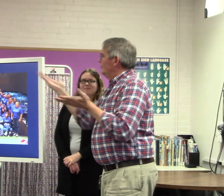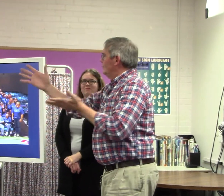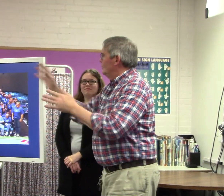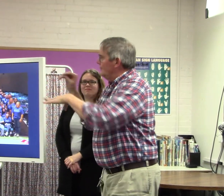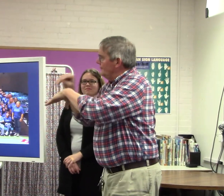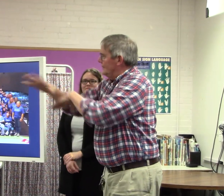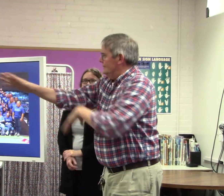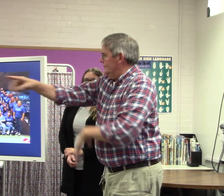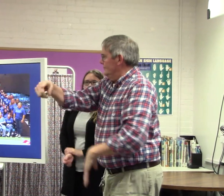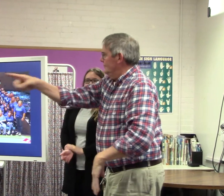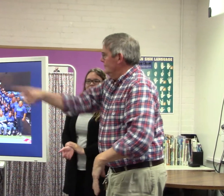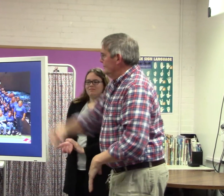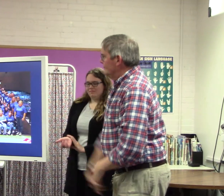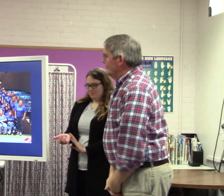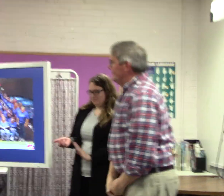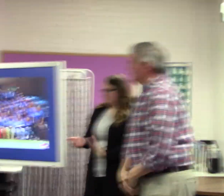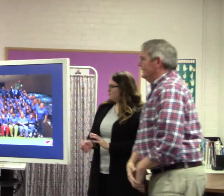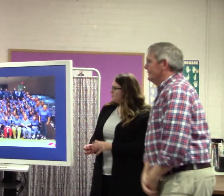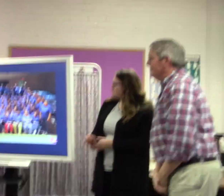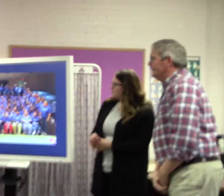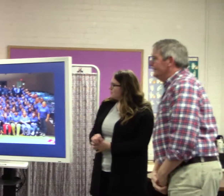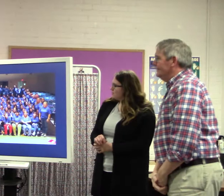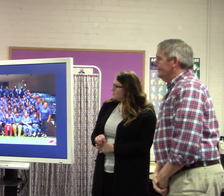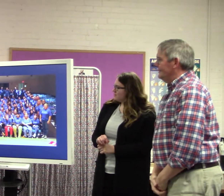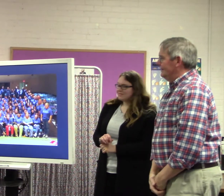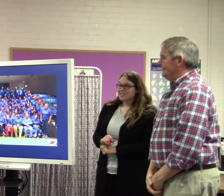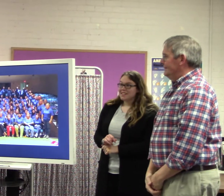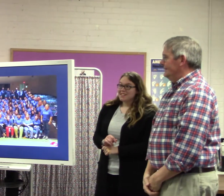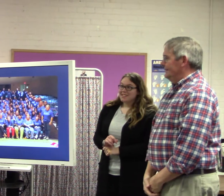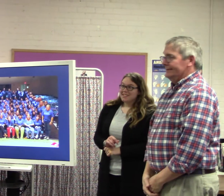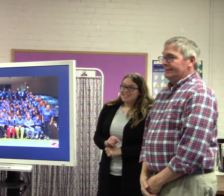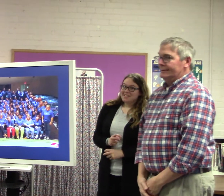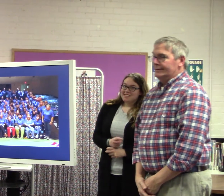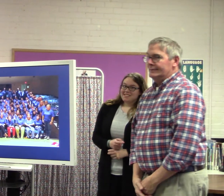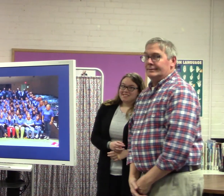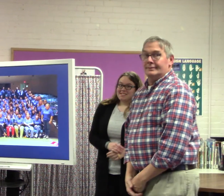of you? What's the three of your senior advices for these students?